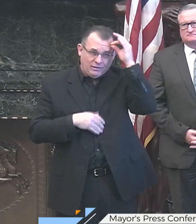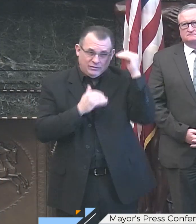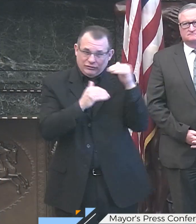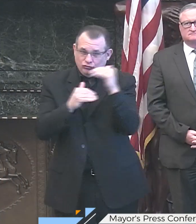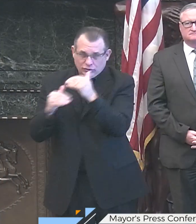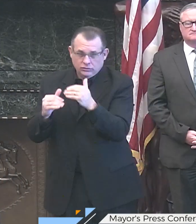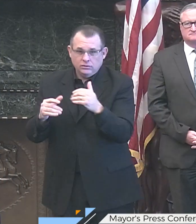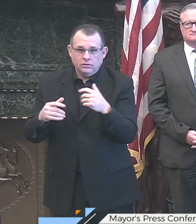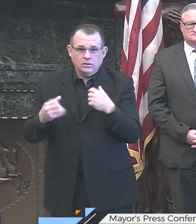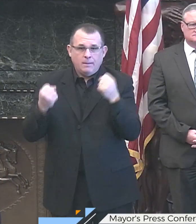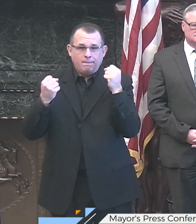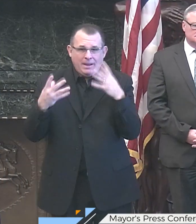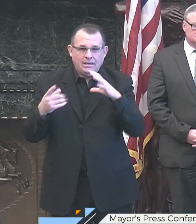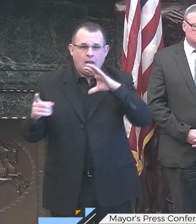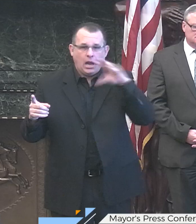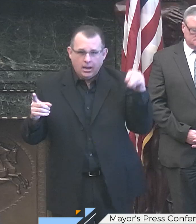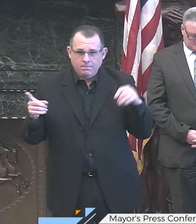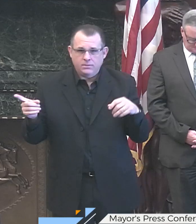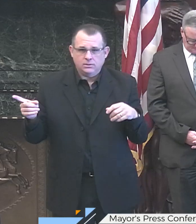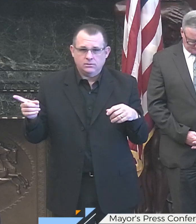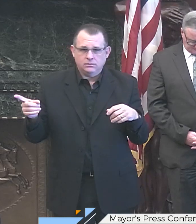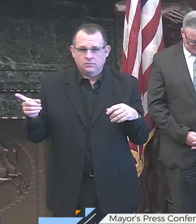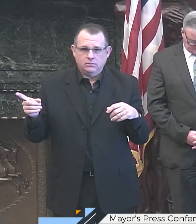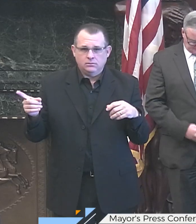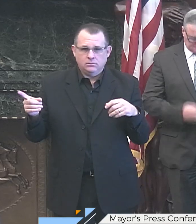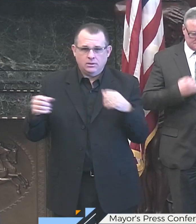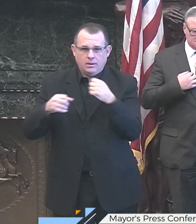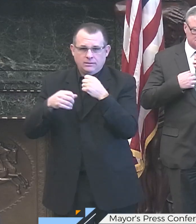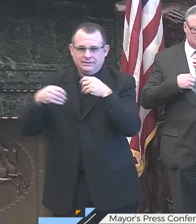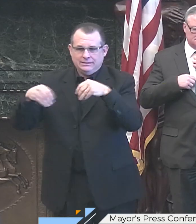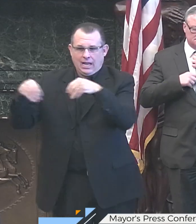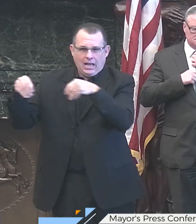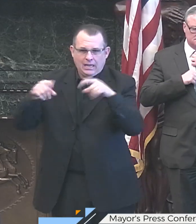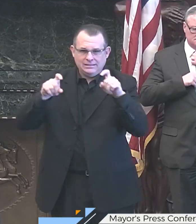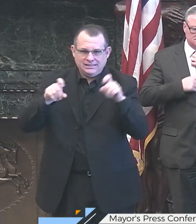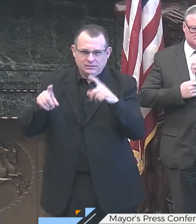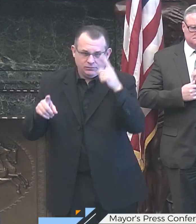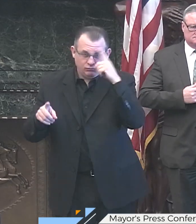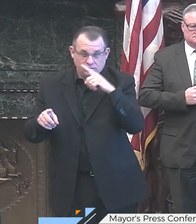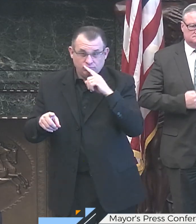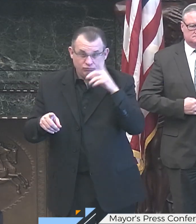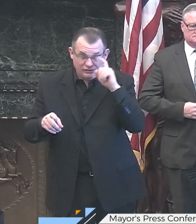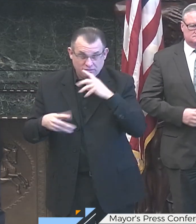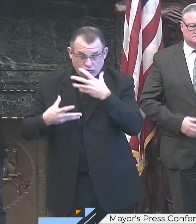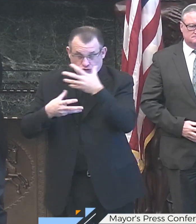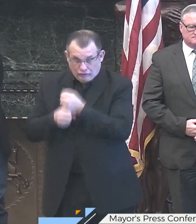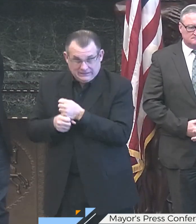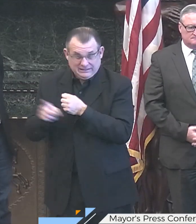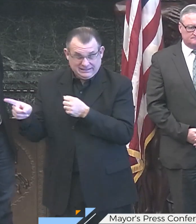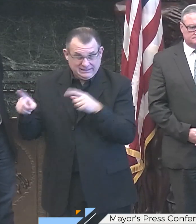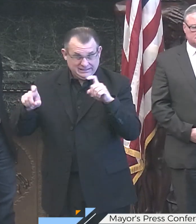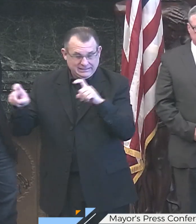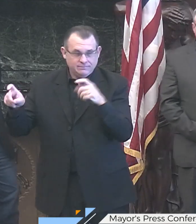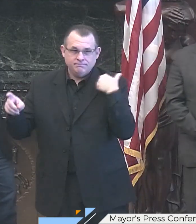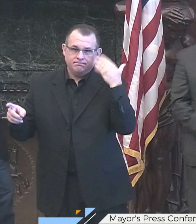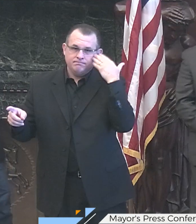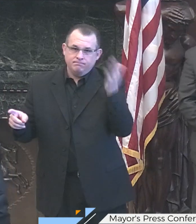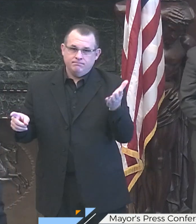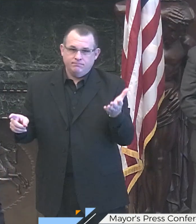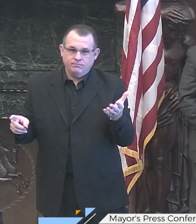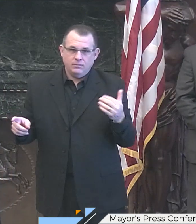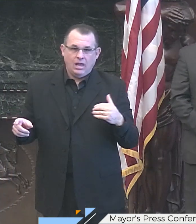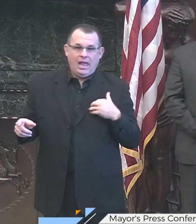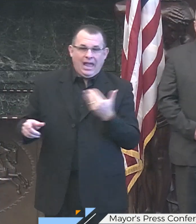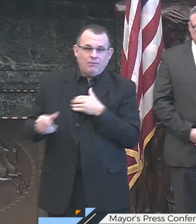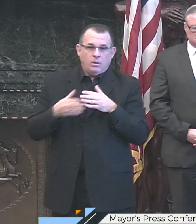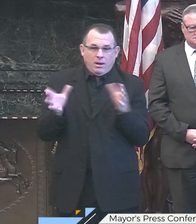tests that we don't know how good they are. So the Department of Public Health is looking into this and trying to find out whether we can support or